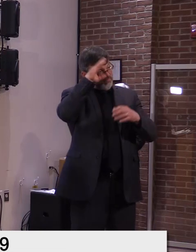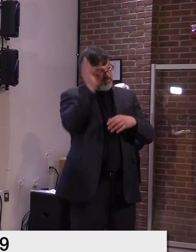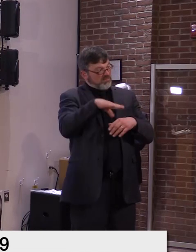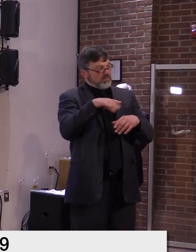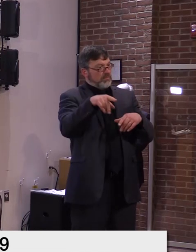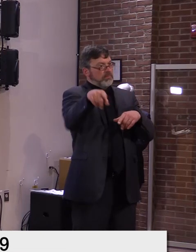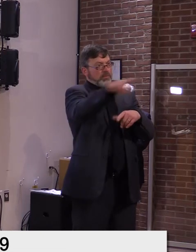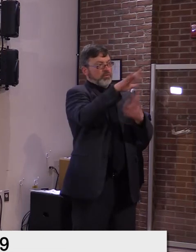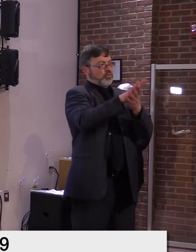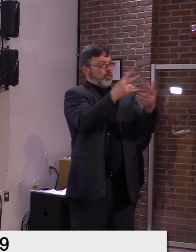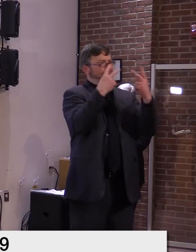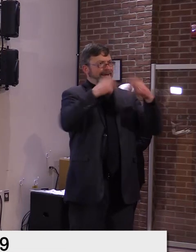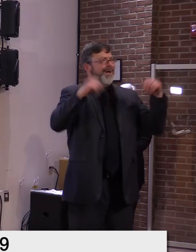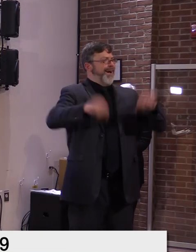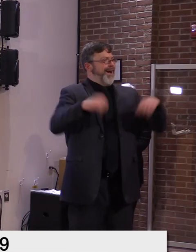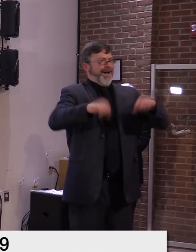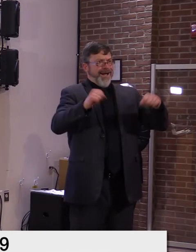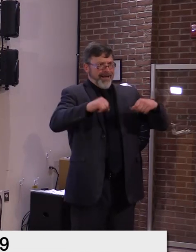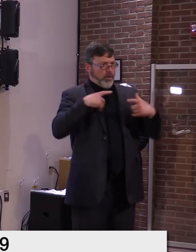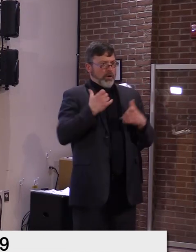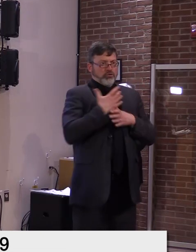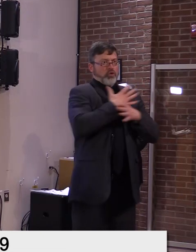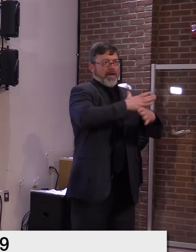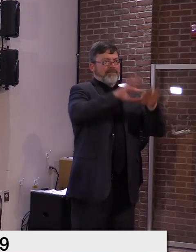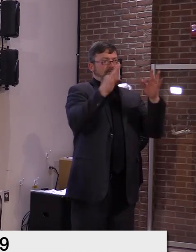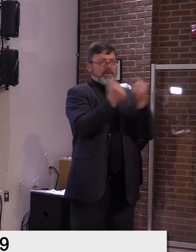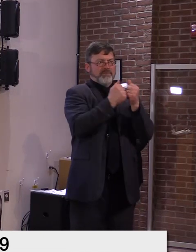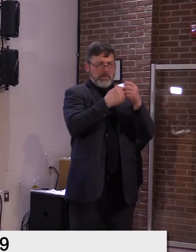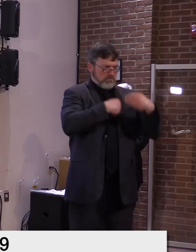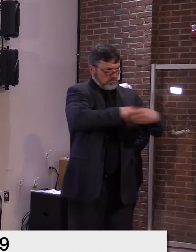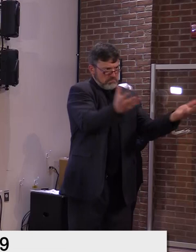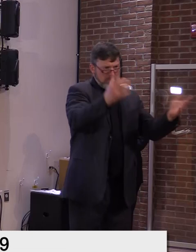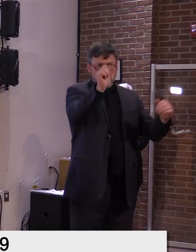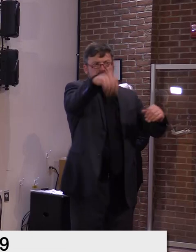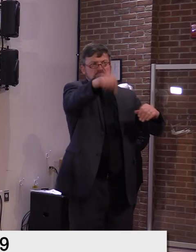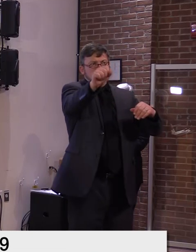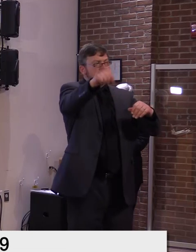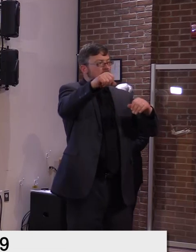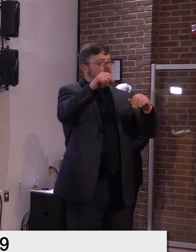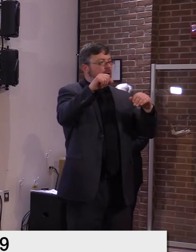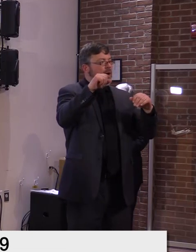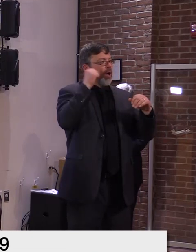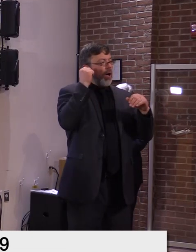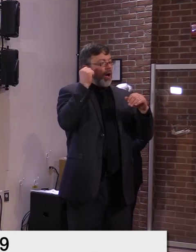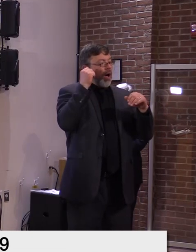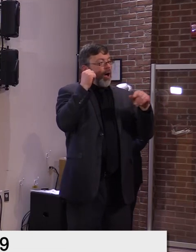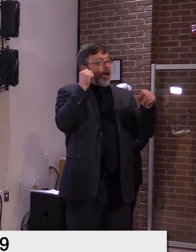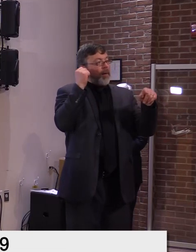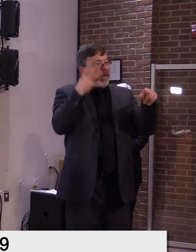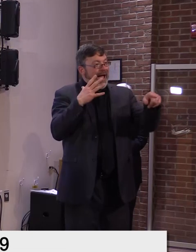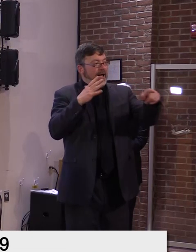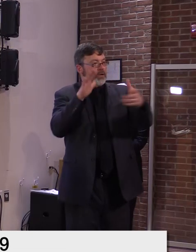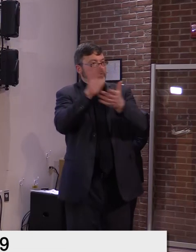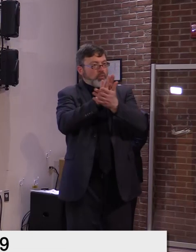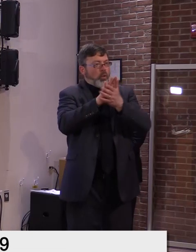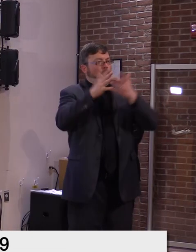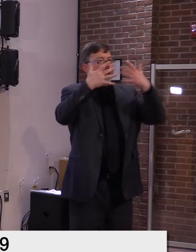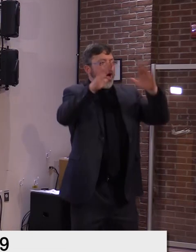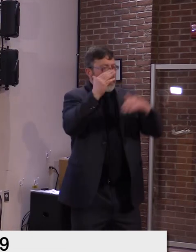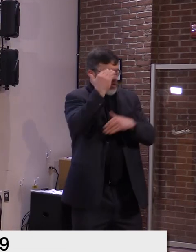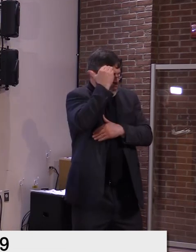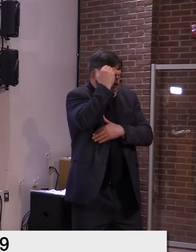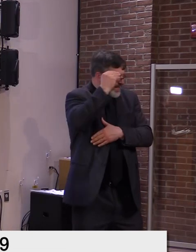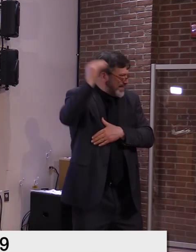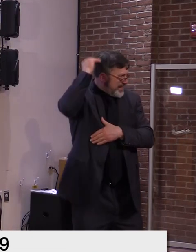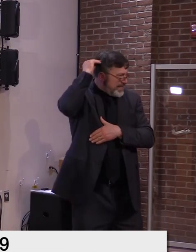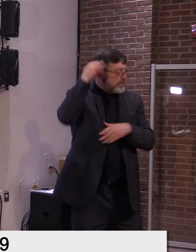out to me. Many of them are already doing this work, I should say. And so we actually want them to be, we want others who are perhaps still